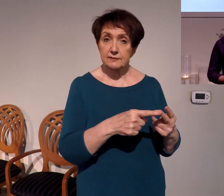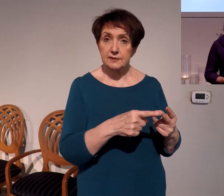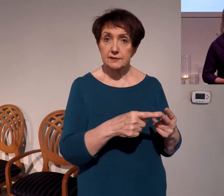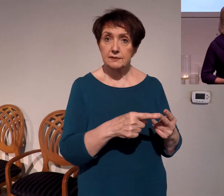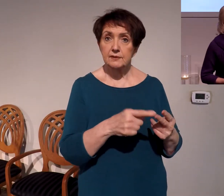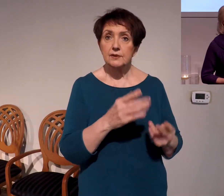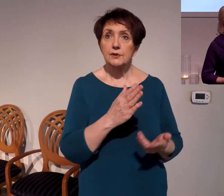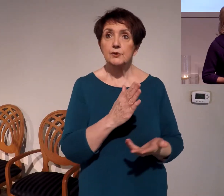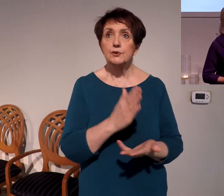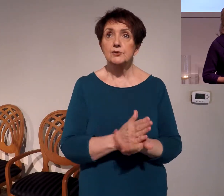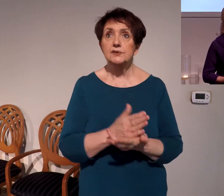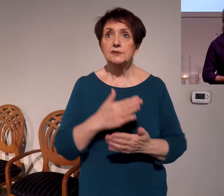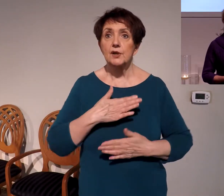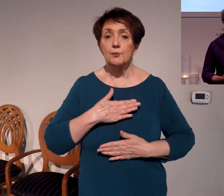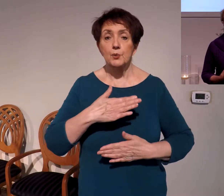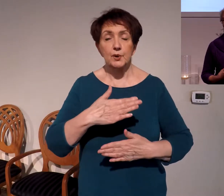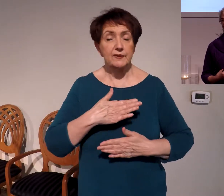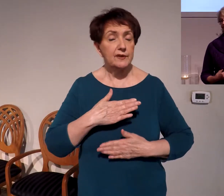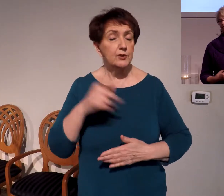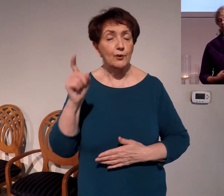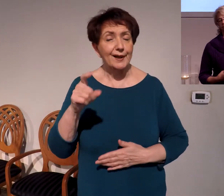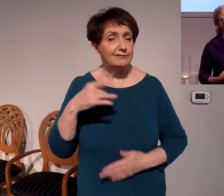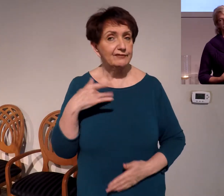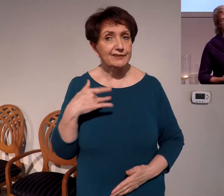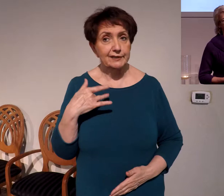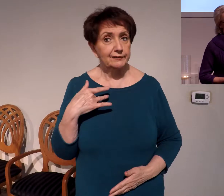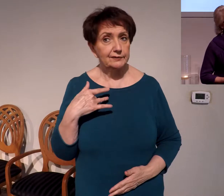stop breathing so we don't have to feel.